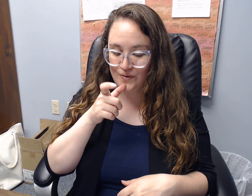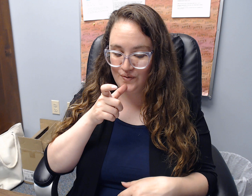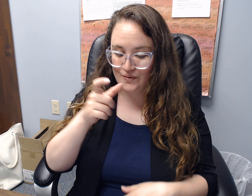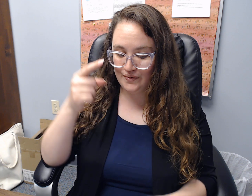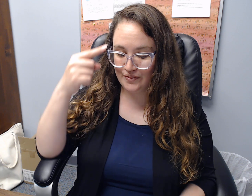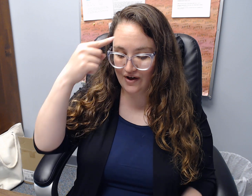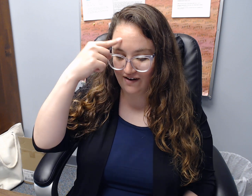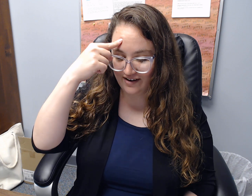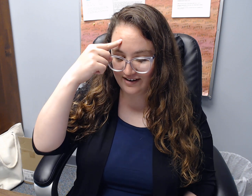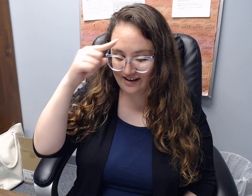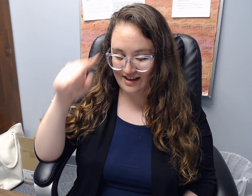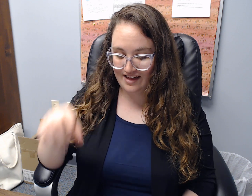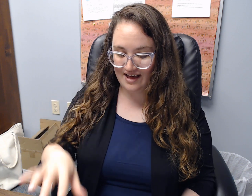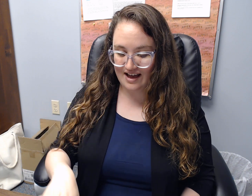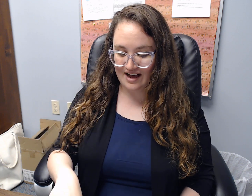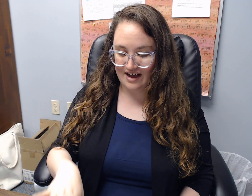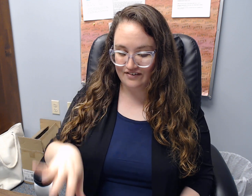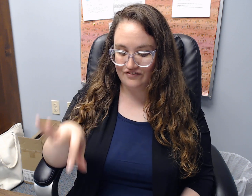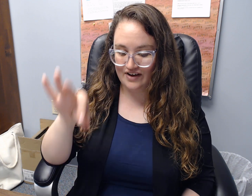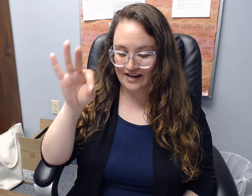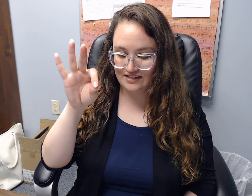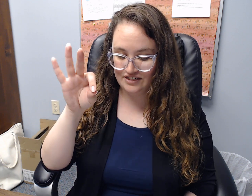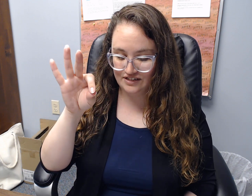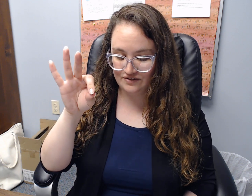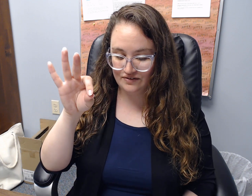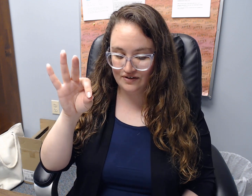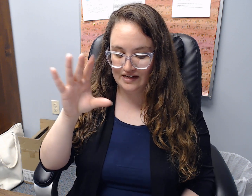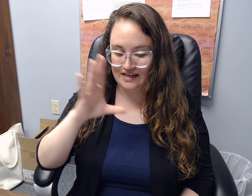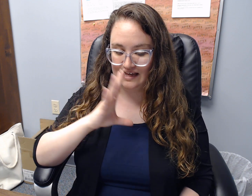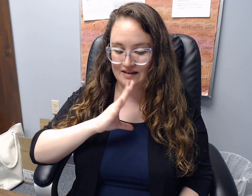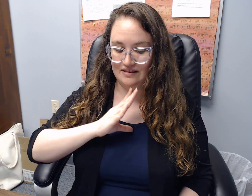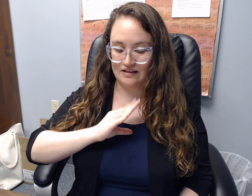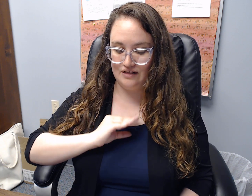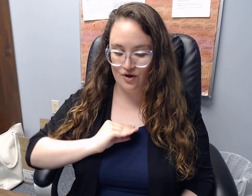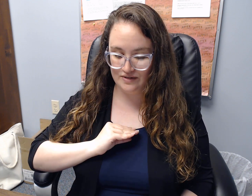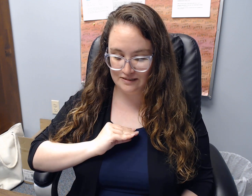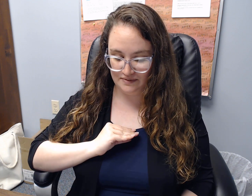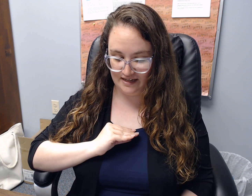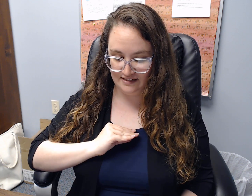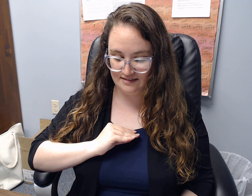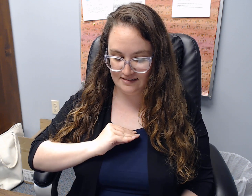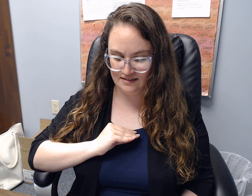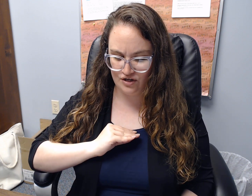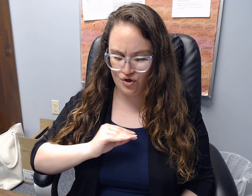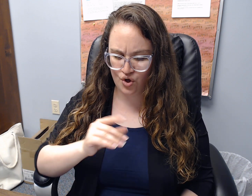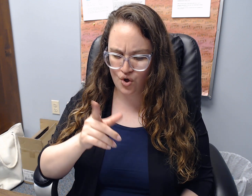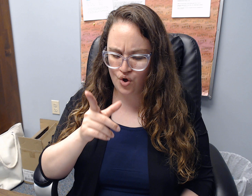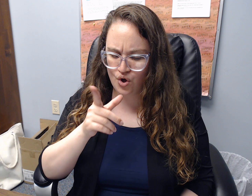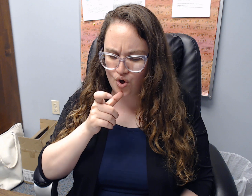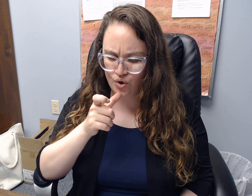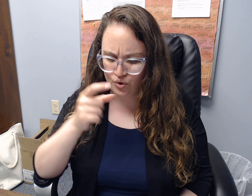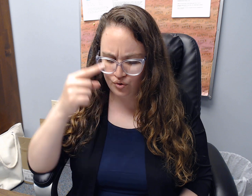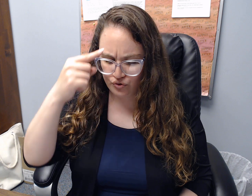Who thought I'd find you in the lowest place? Who